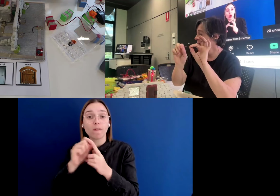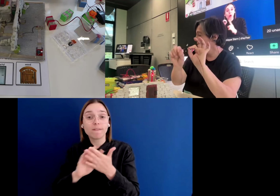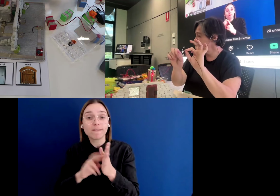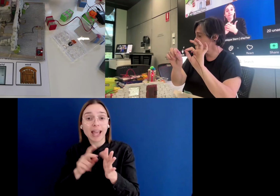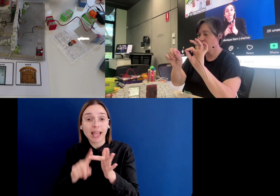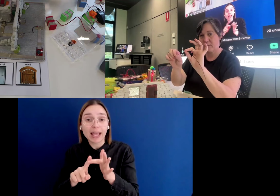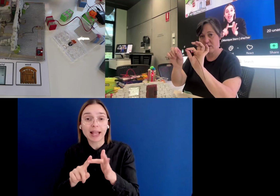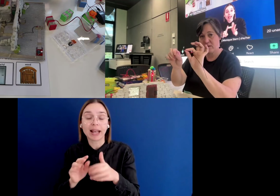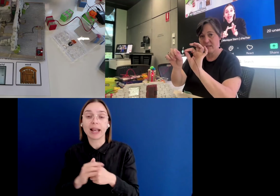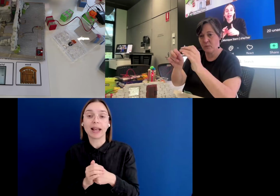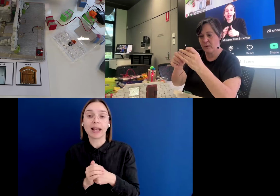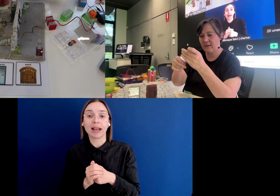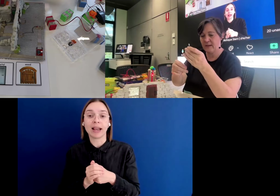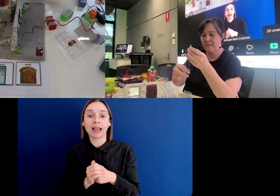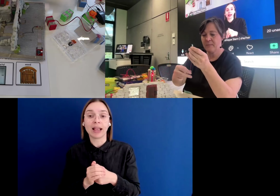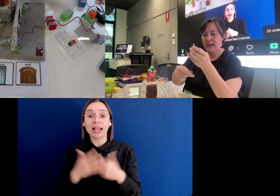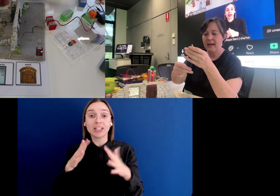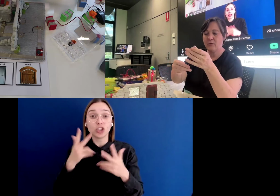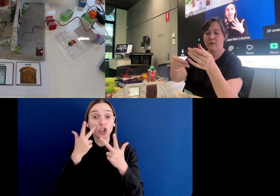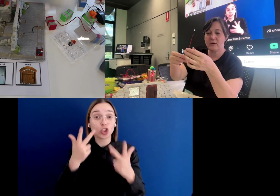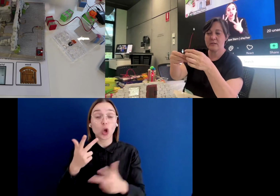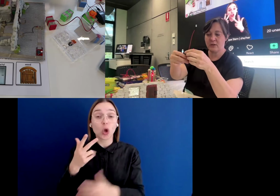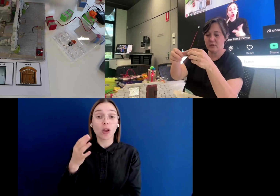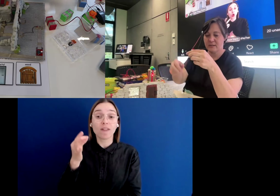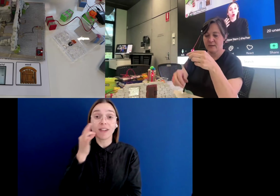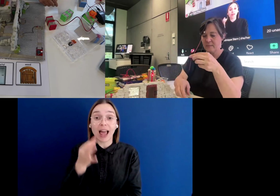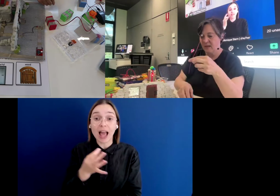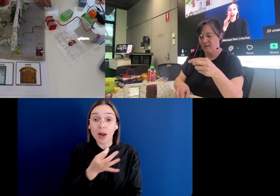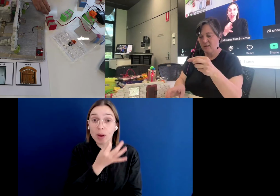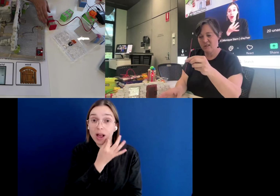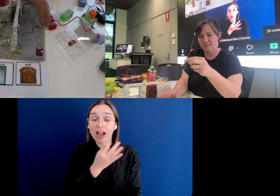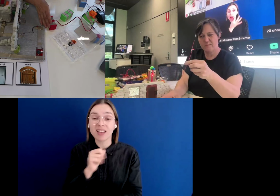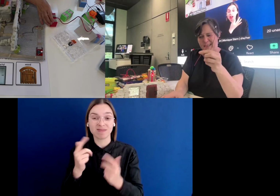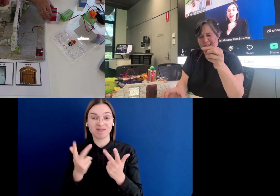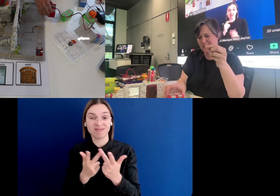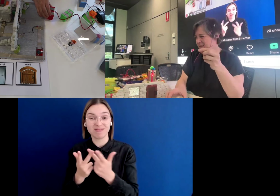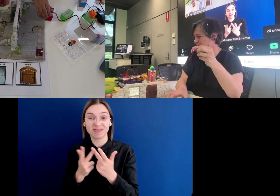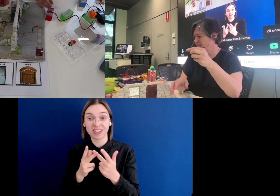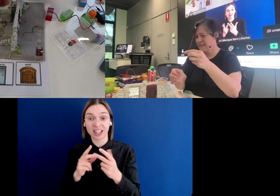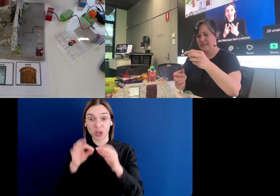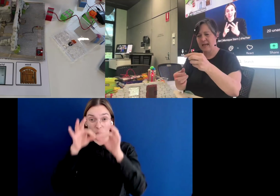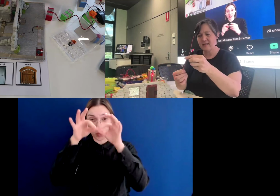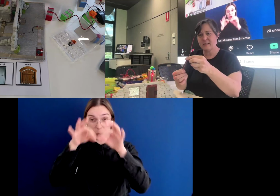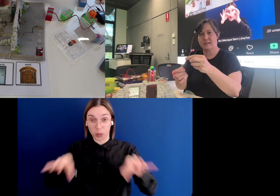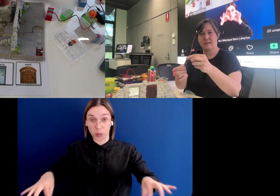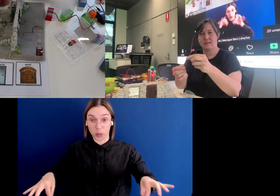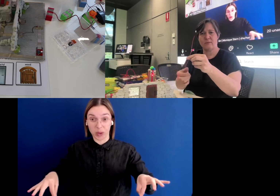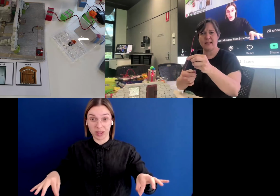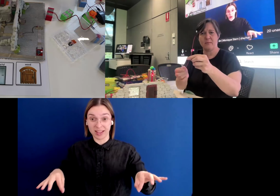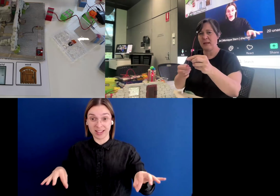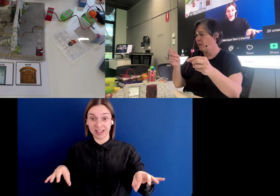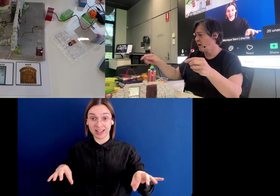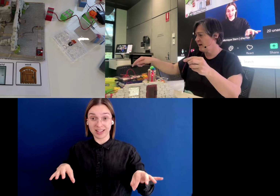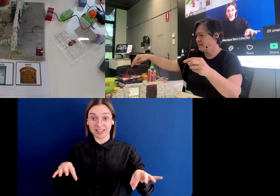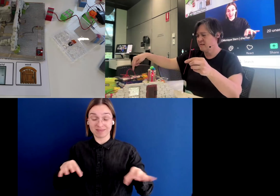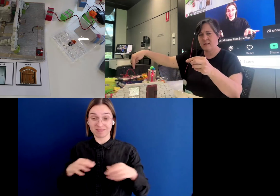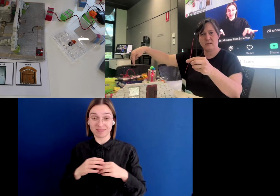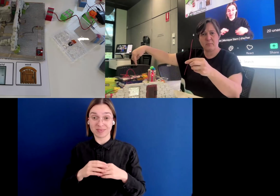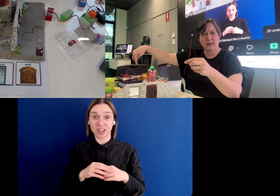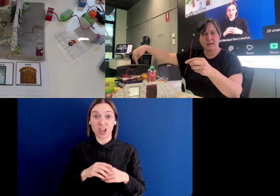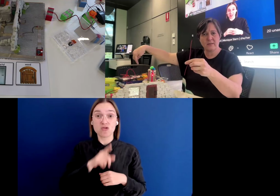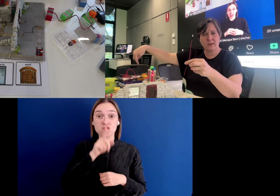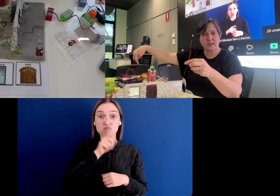LED. This is what was used in the weaving. In order to use them, you could basically just attach the red and black